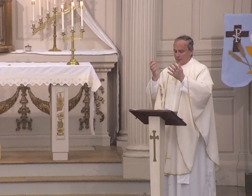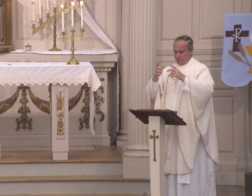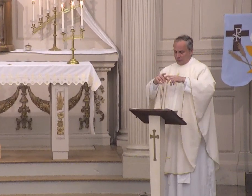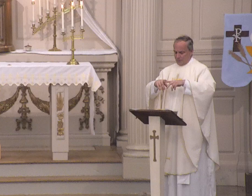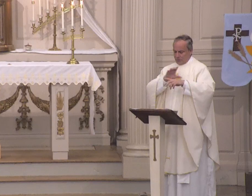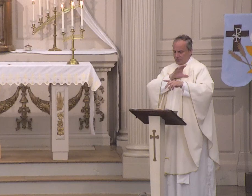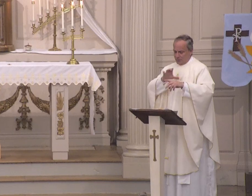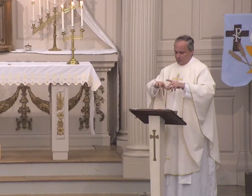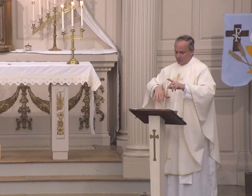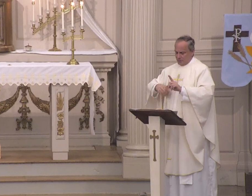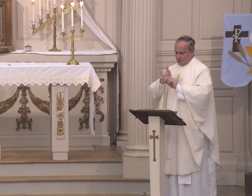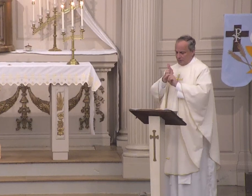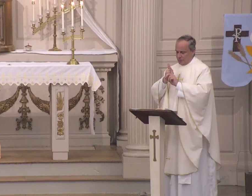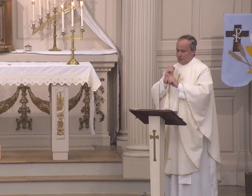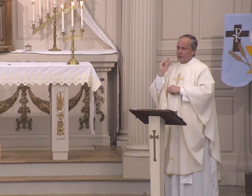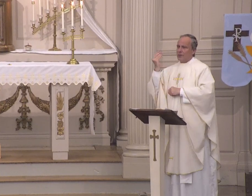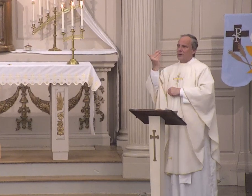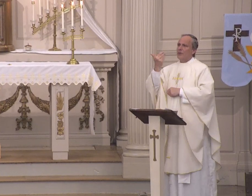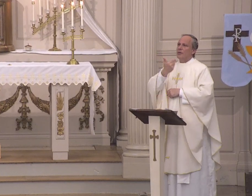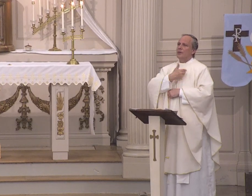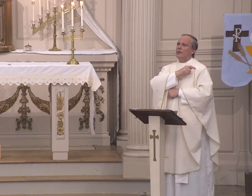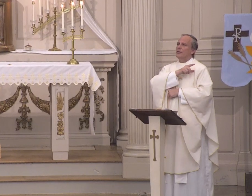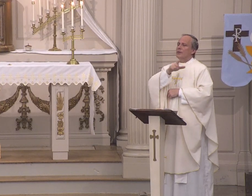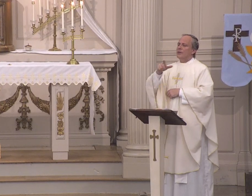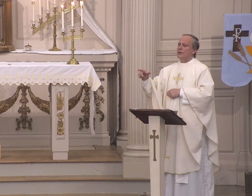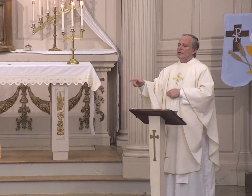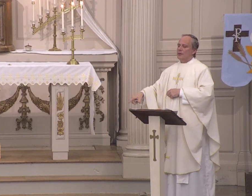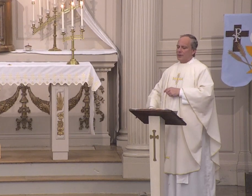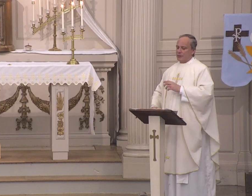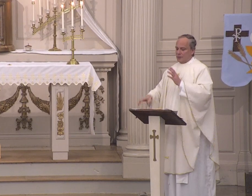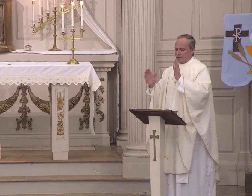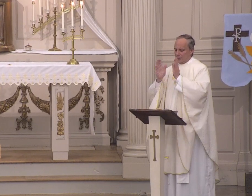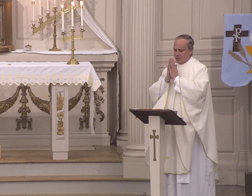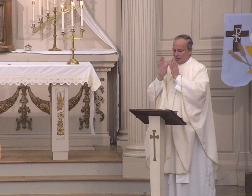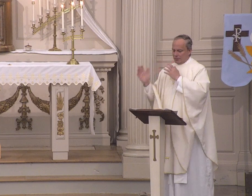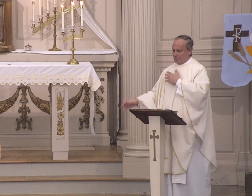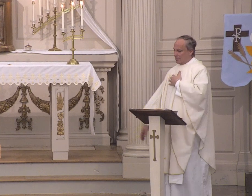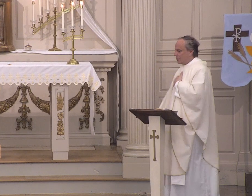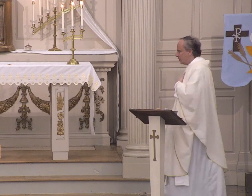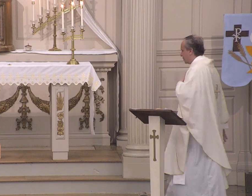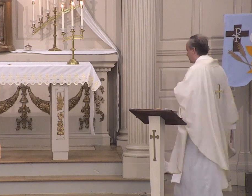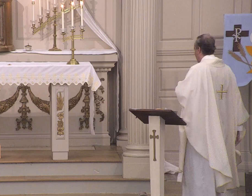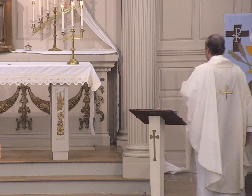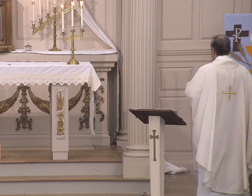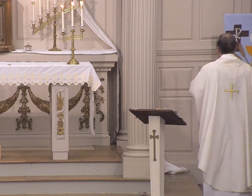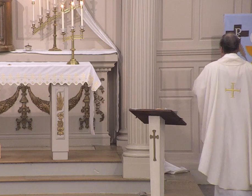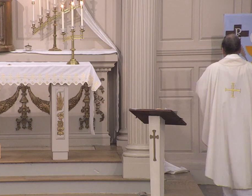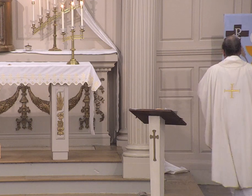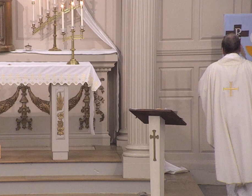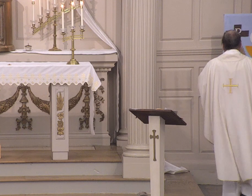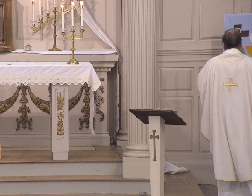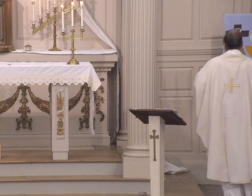to your will. We ask these things through Christ our Lord. Amen.